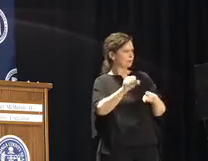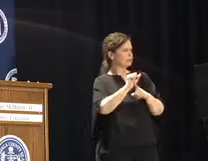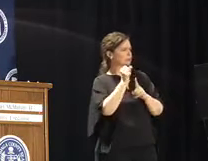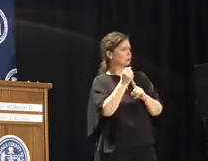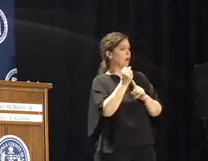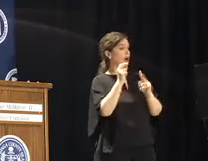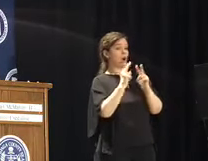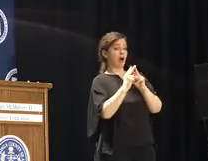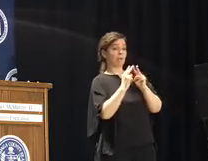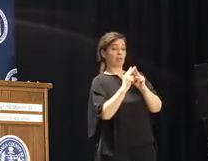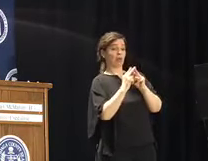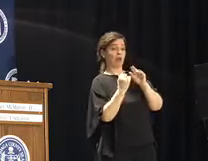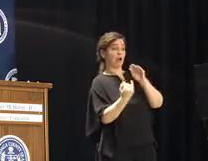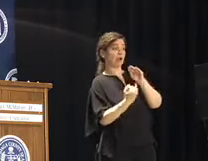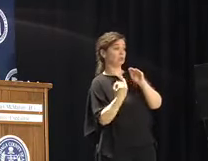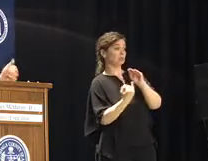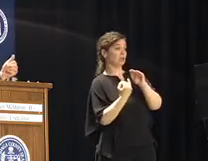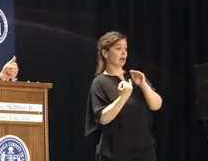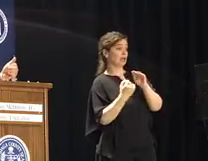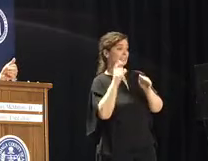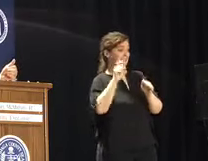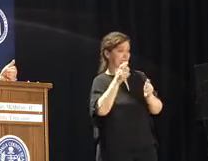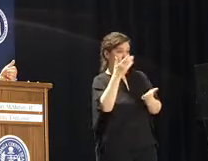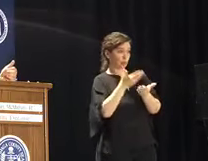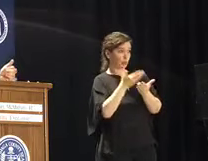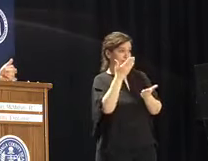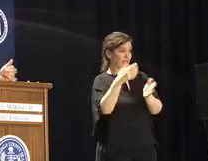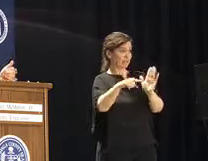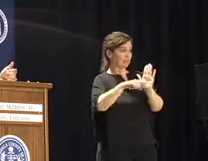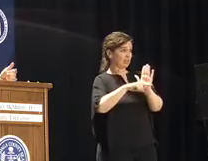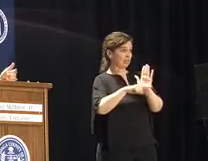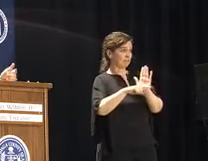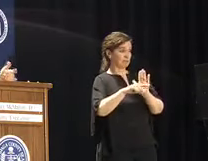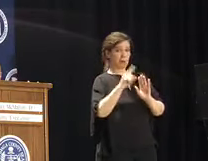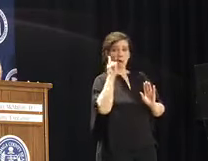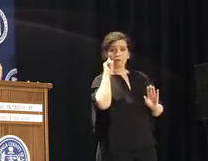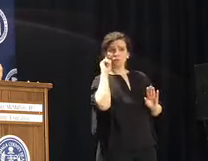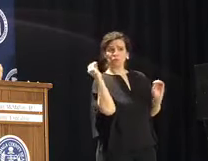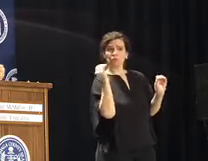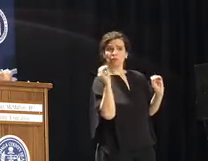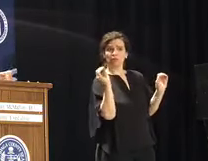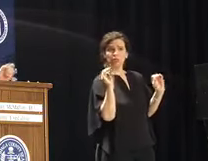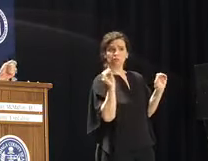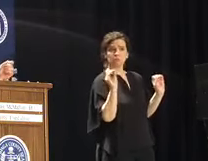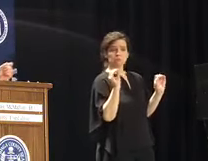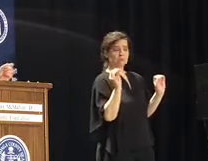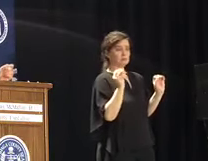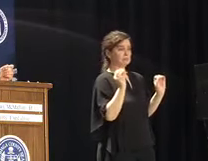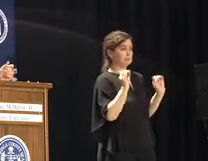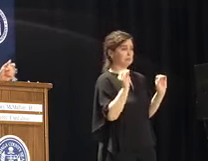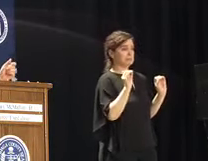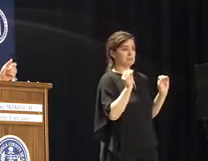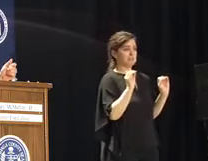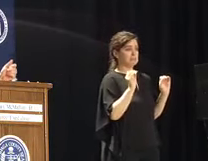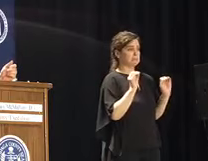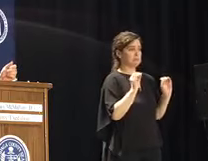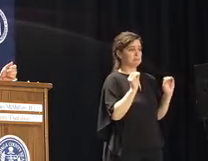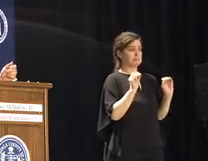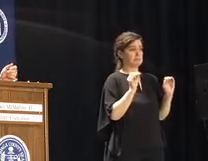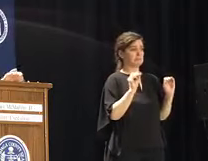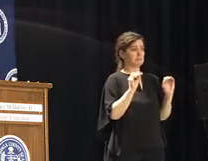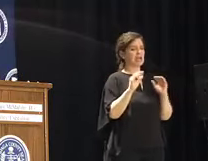that specifically in my office yet. And if you're sending an email to my office, I'm getting it. Okay, I read it, and I respond